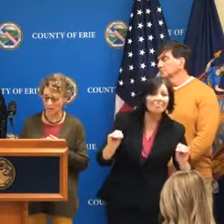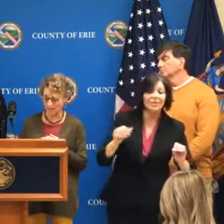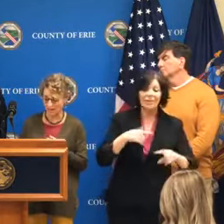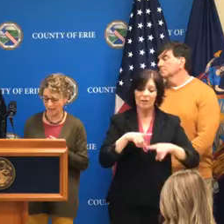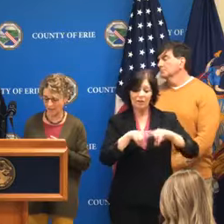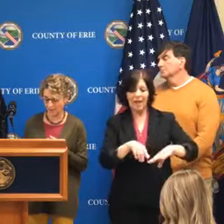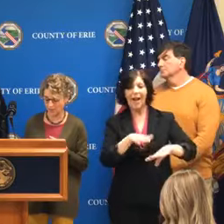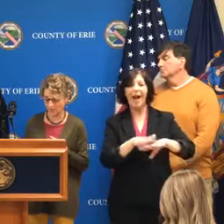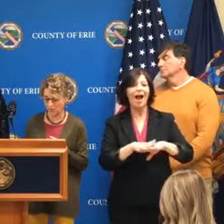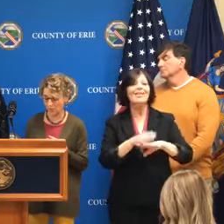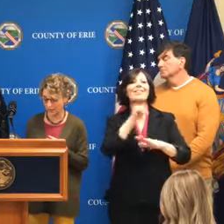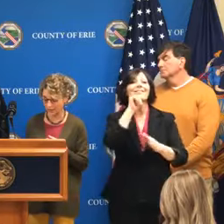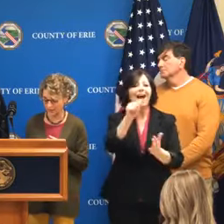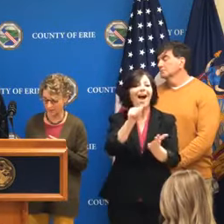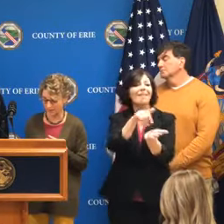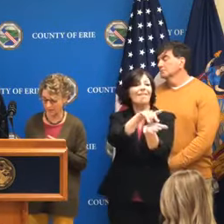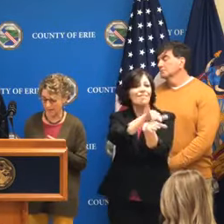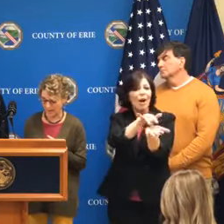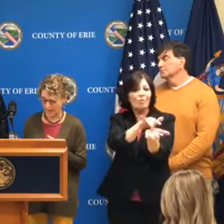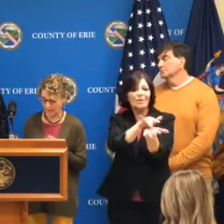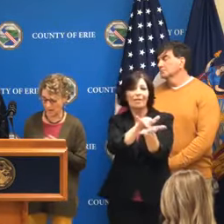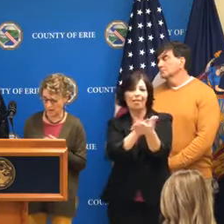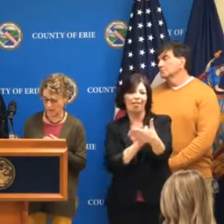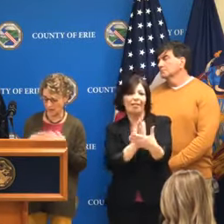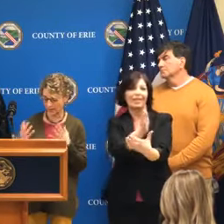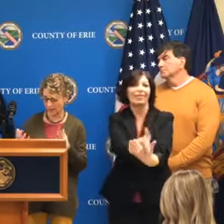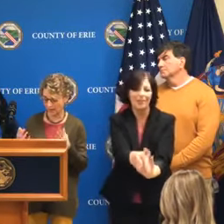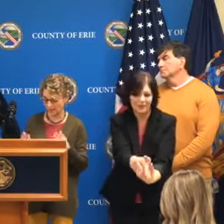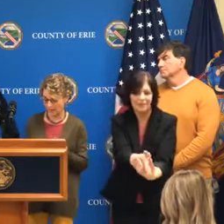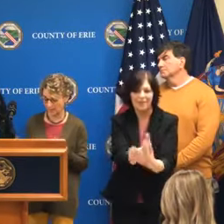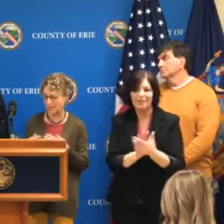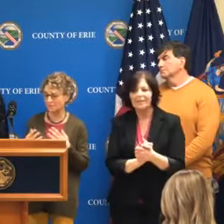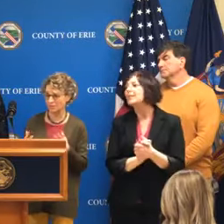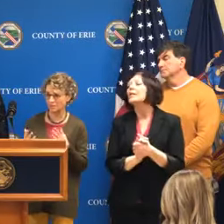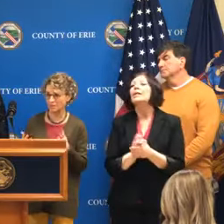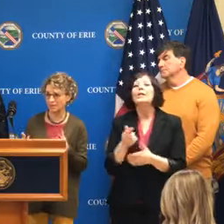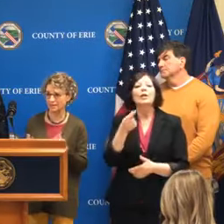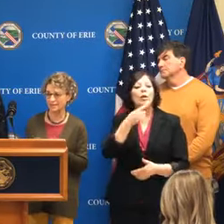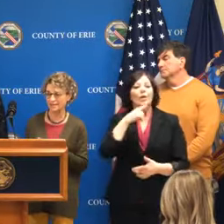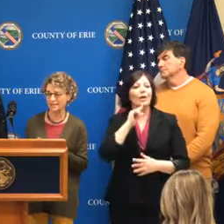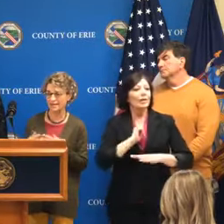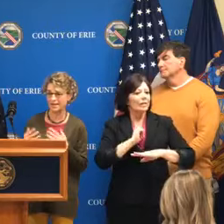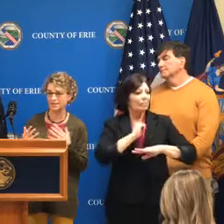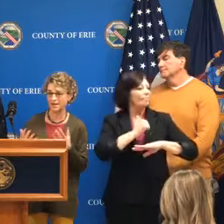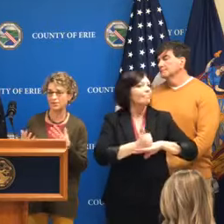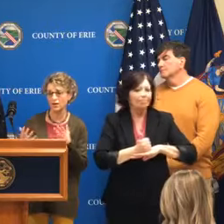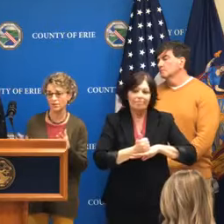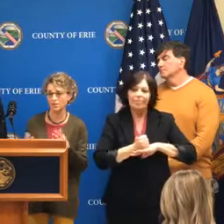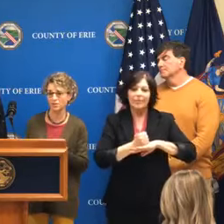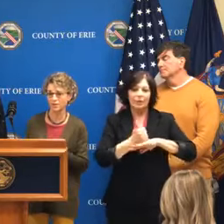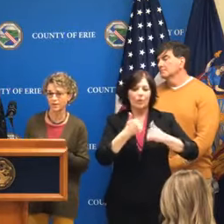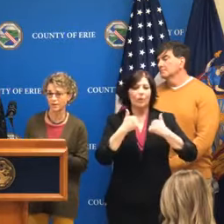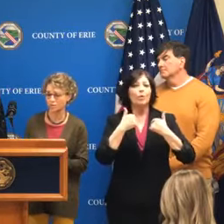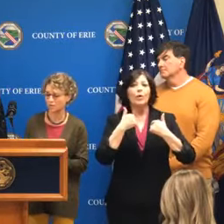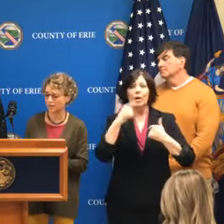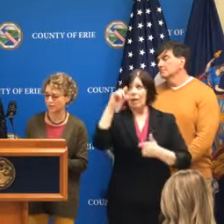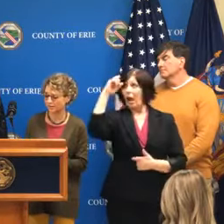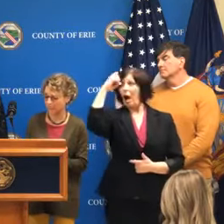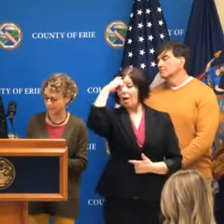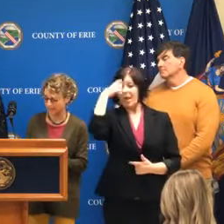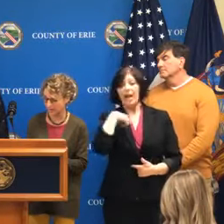call non-pharmaceutical interventions. And so we are implementing this, and again, we have government authority